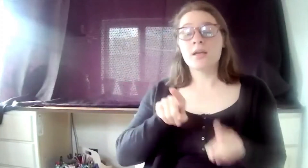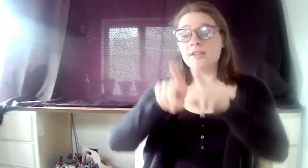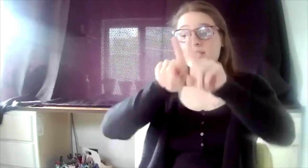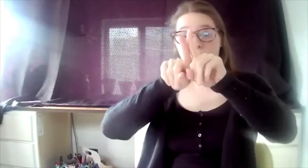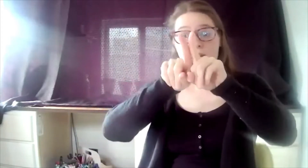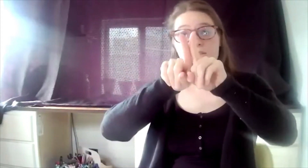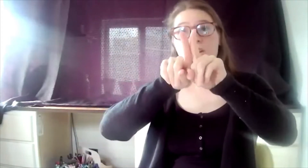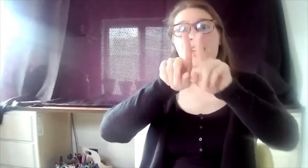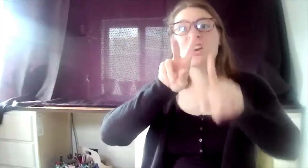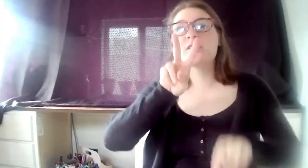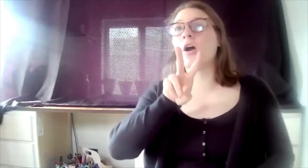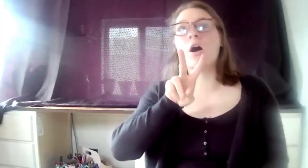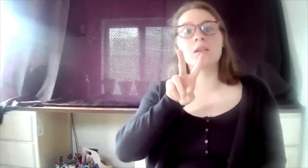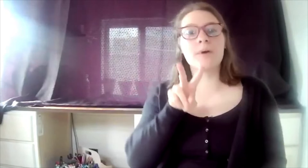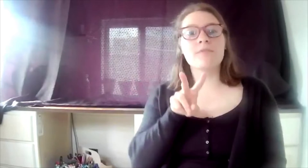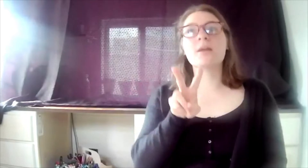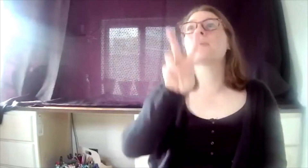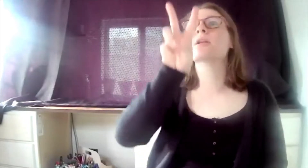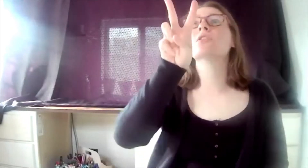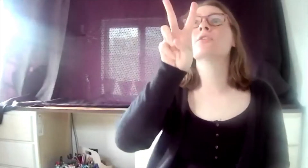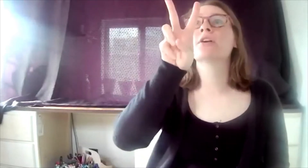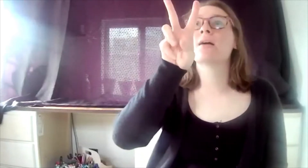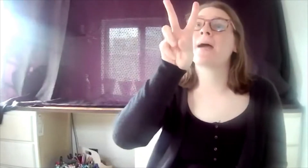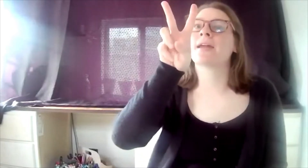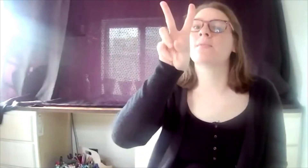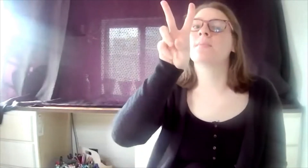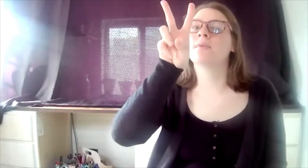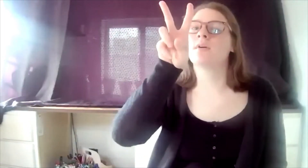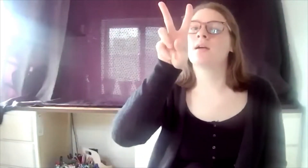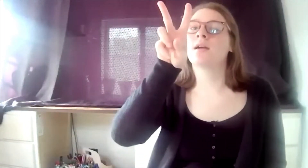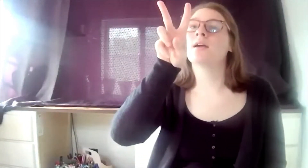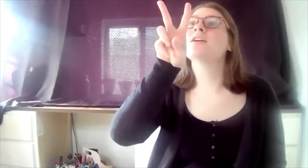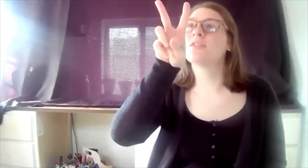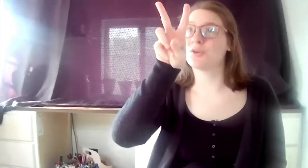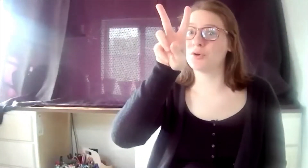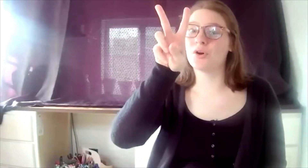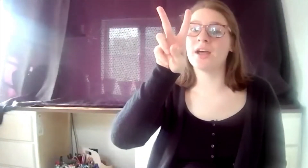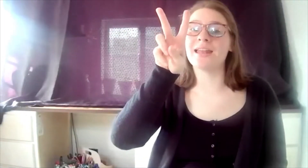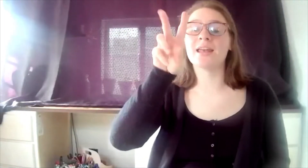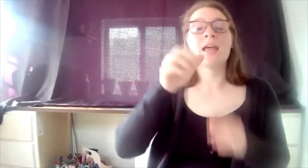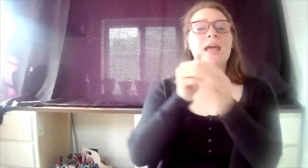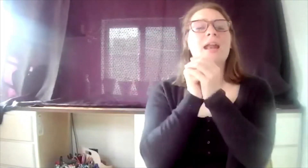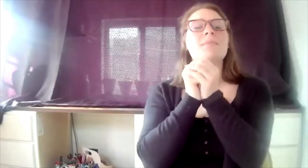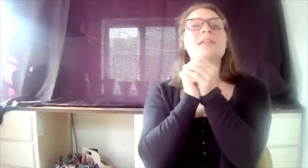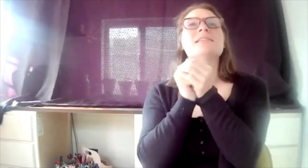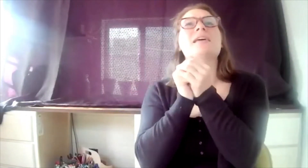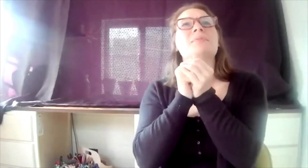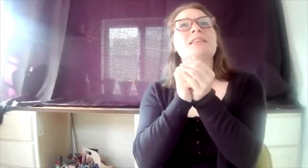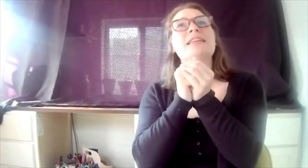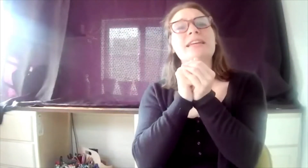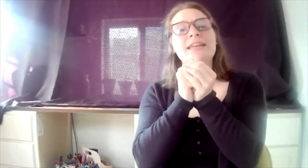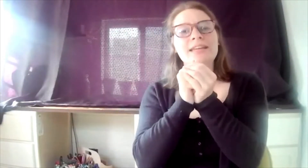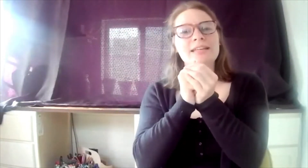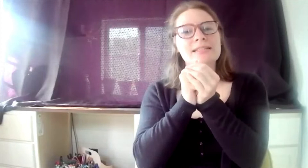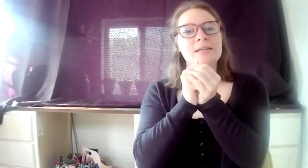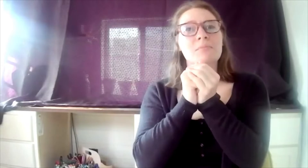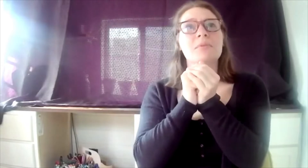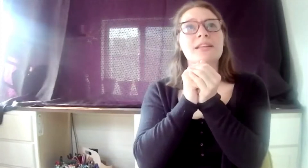the stars are here, they're all above me, and I'm going to look up at them. Good. And I'm going to say, please,